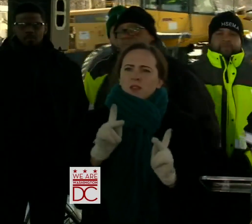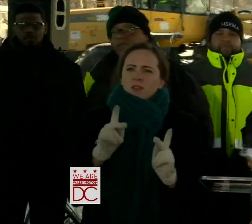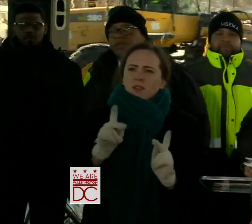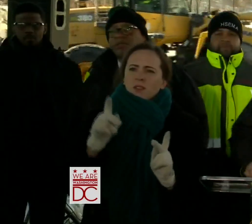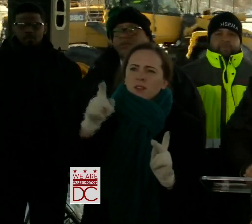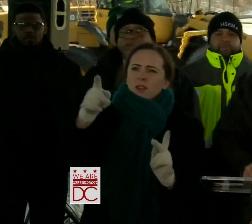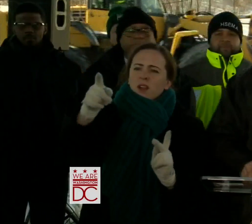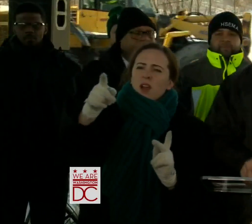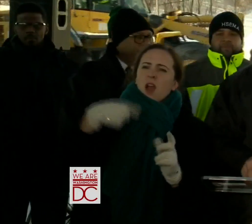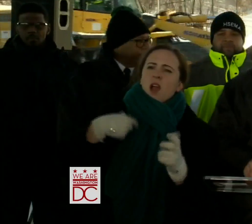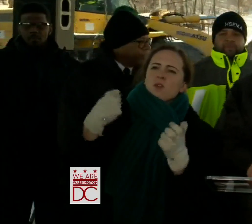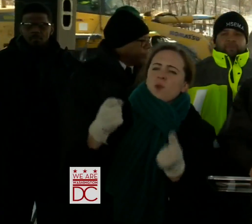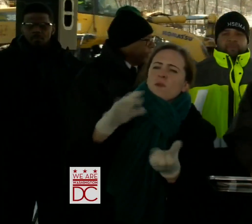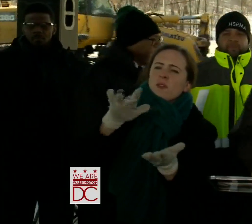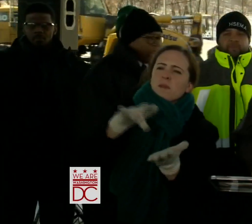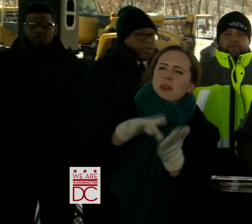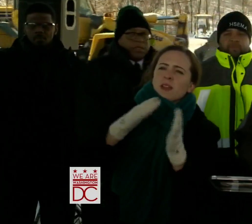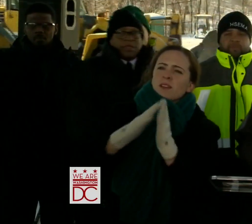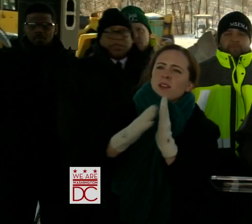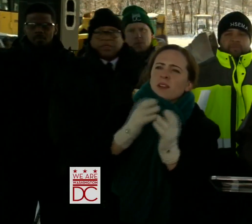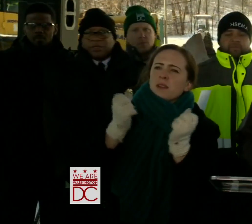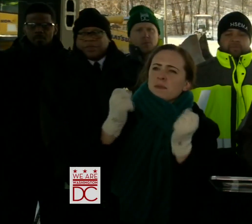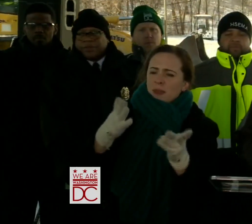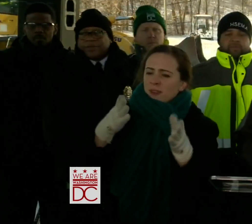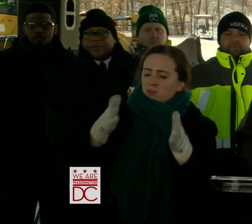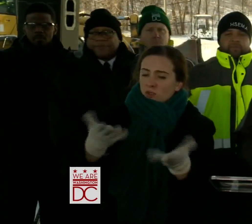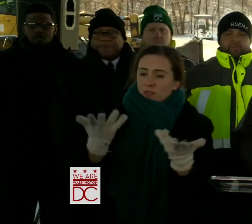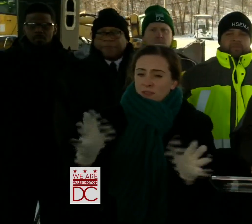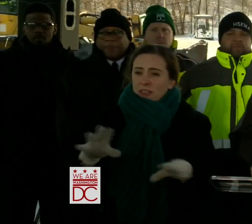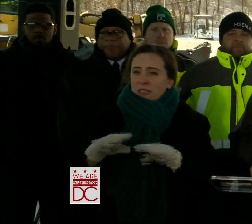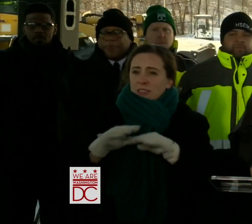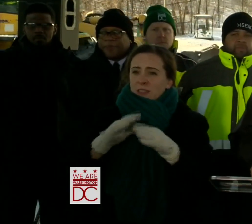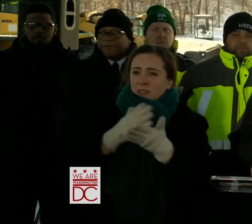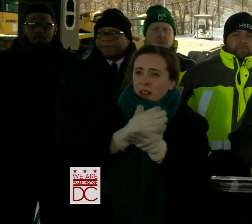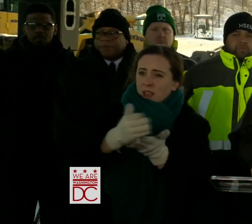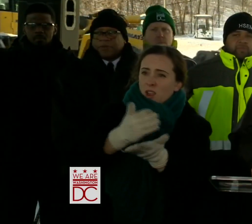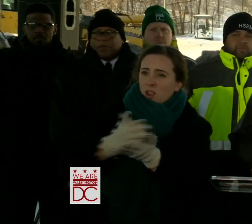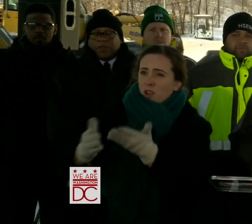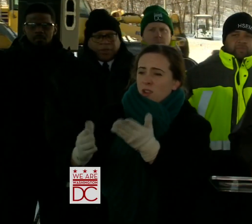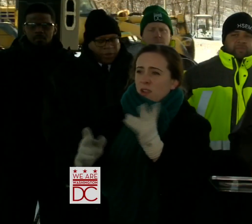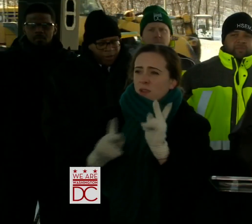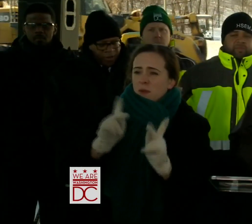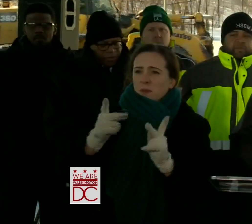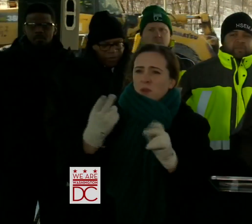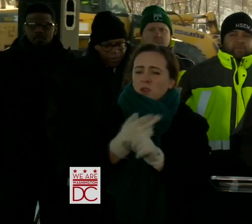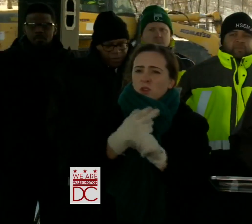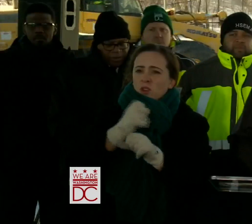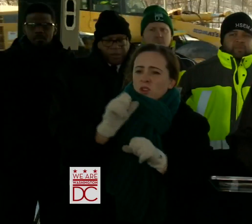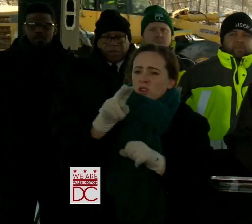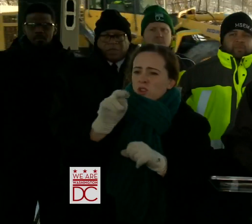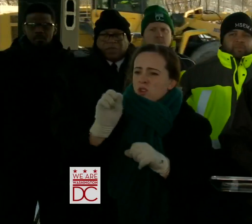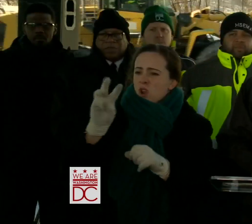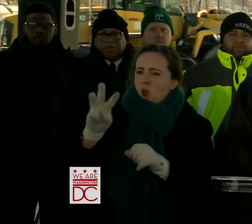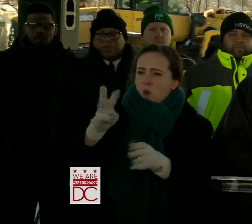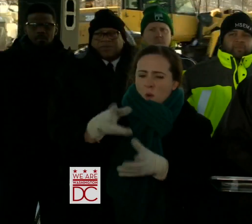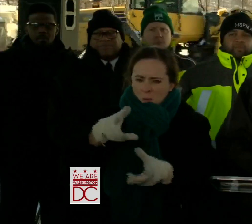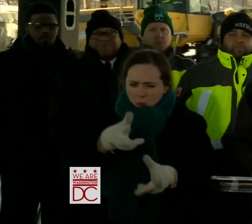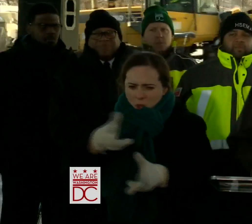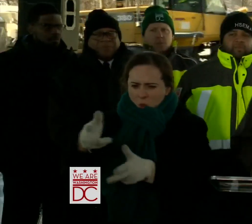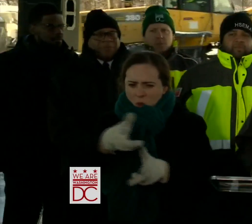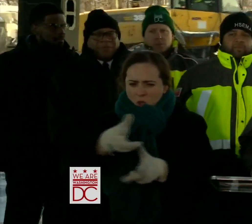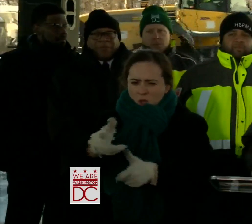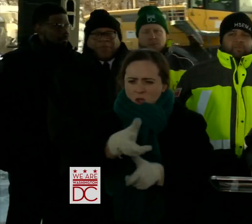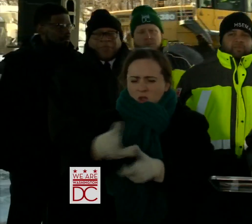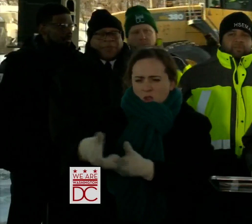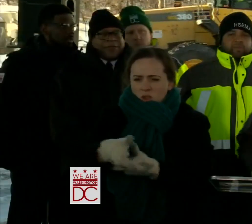drove through the middle of town, and a lot of the streets are clear, but people using snow blowers on the sidewalks are blowing the snow back into